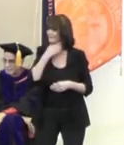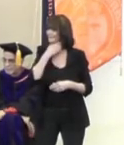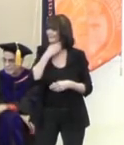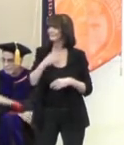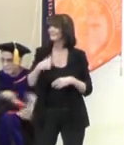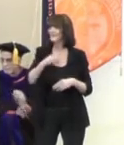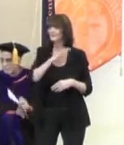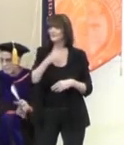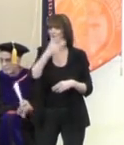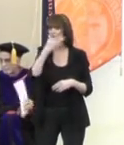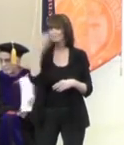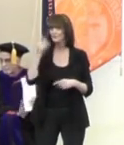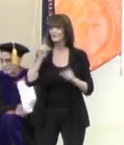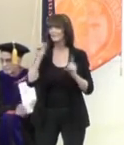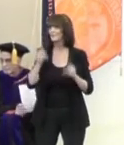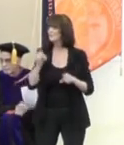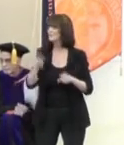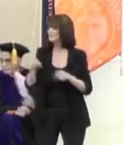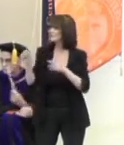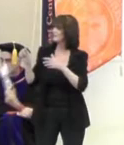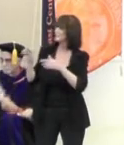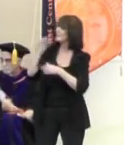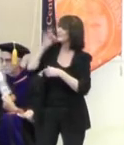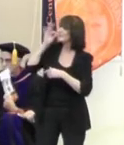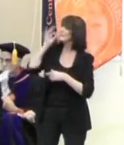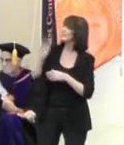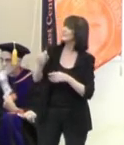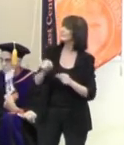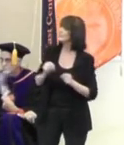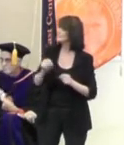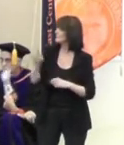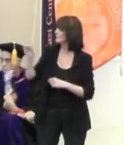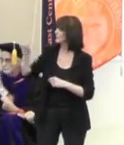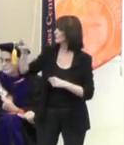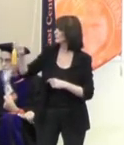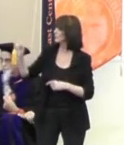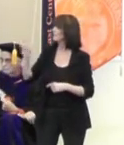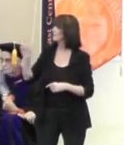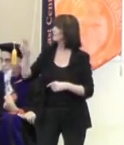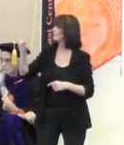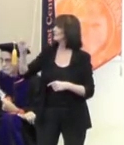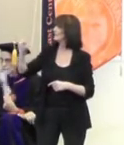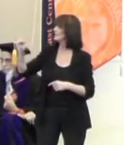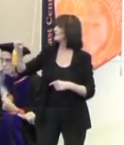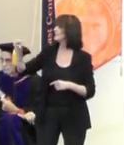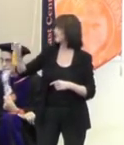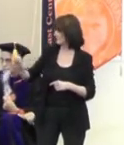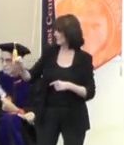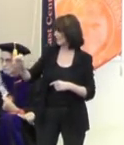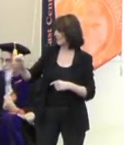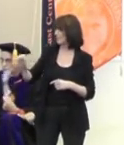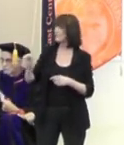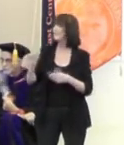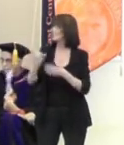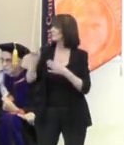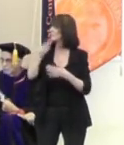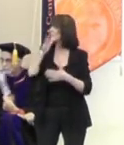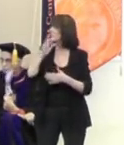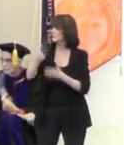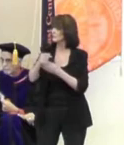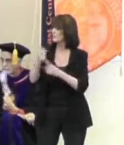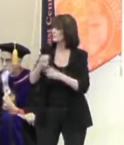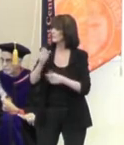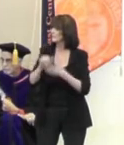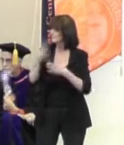it. I'll never forget going to Bonita, Indian Territory, where my brother graduated, Bonita, IT, it was fun. Being an